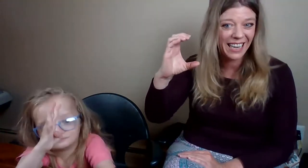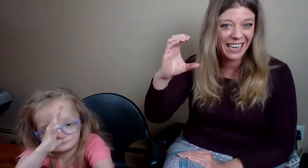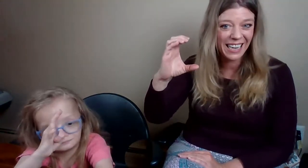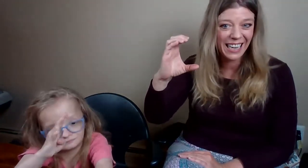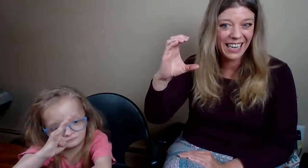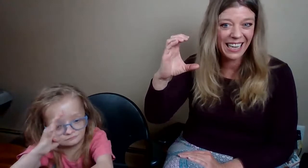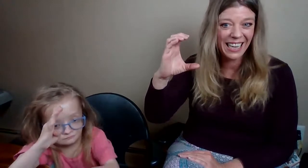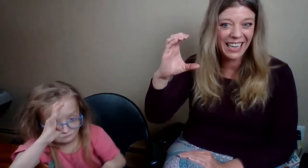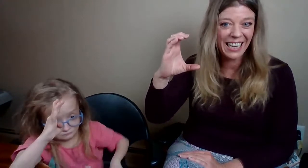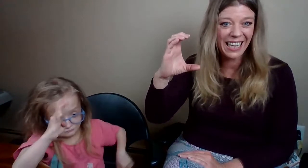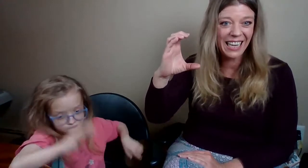C.